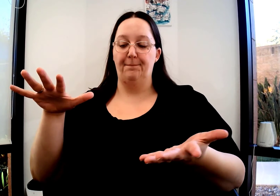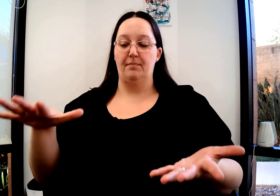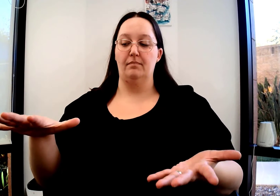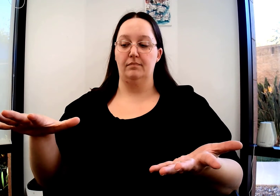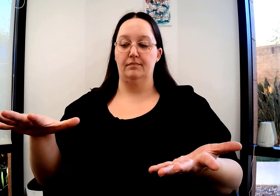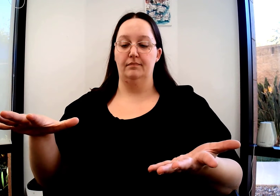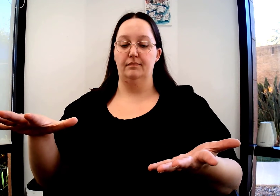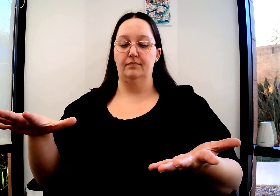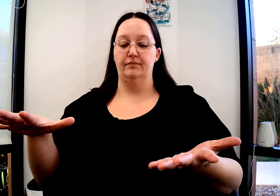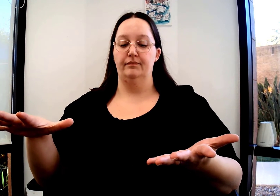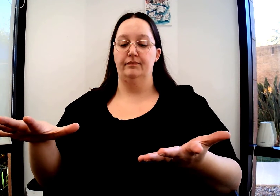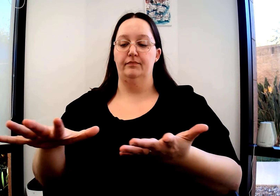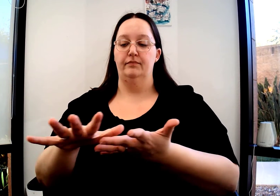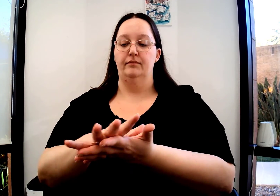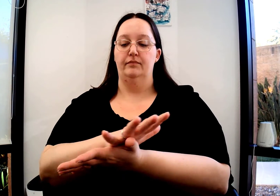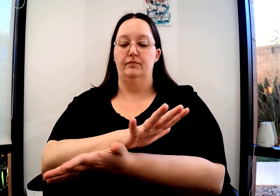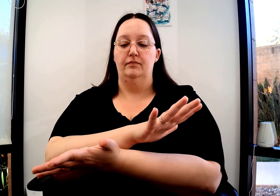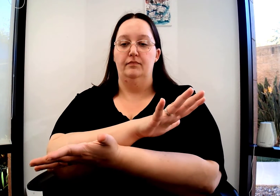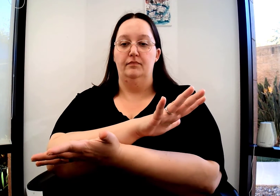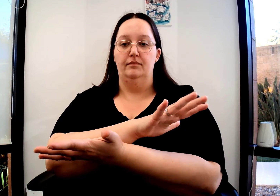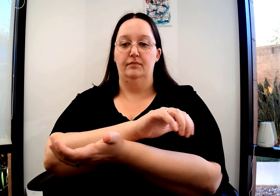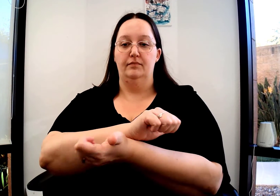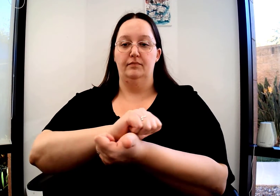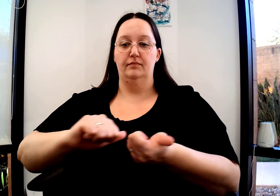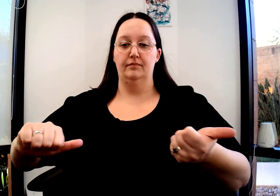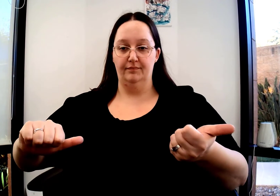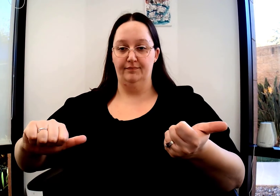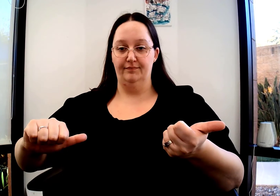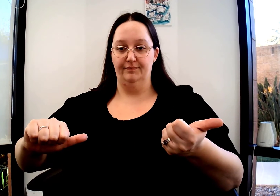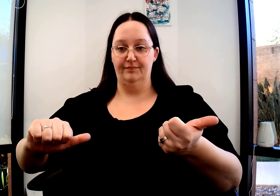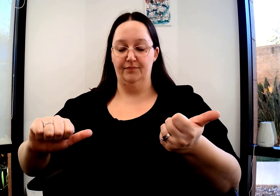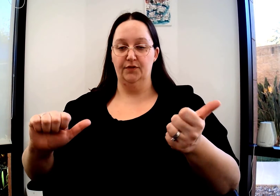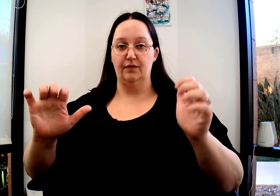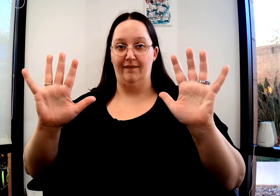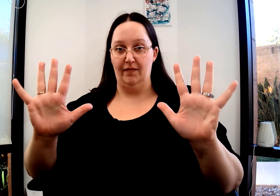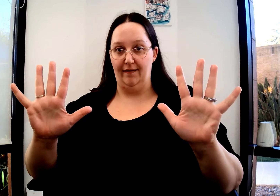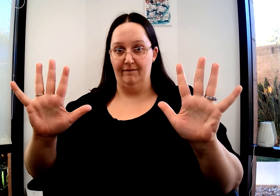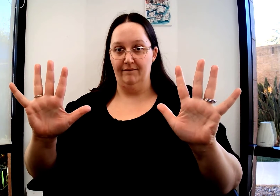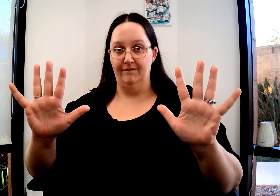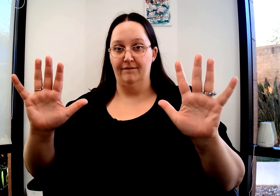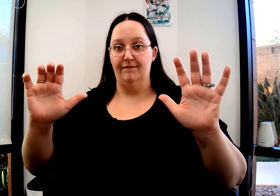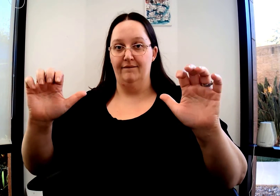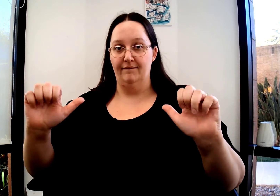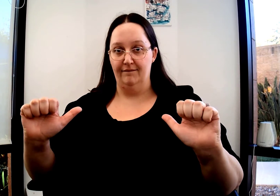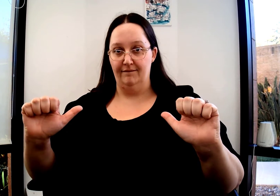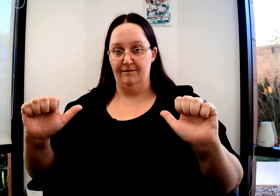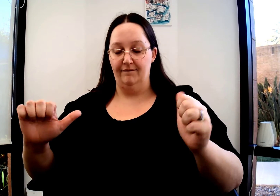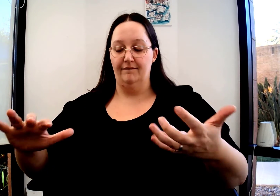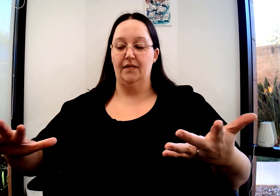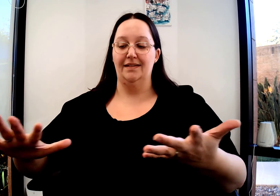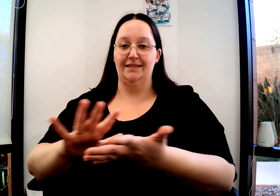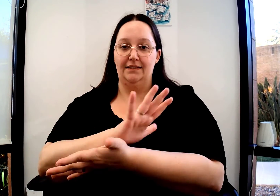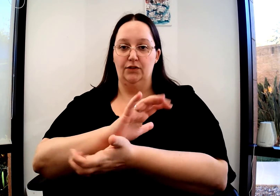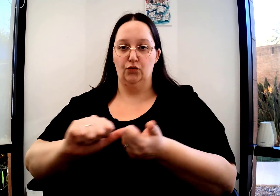Your dominant hand, 5 palm down, non-dominant, 5 palm up, brush across, become open A's. 5s to open